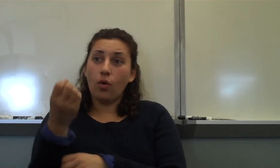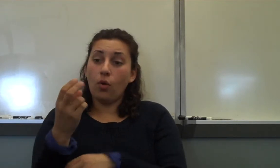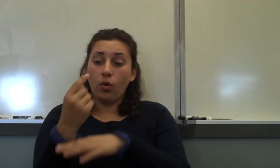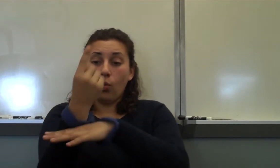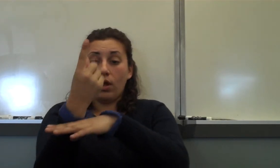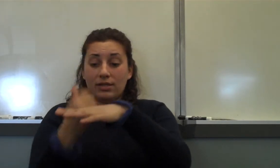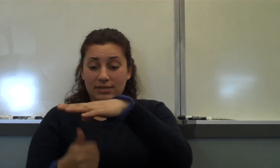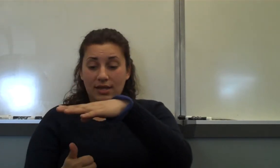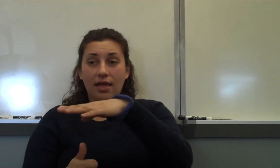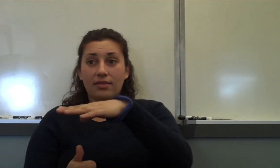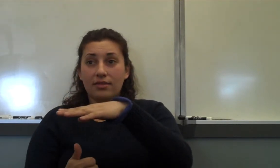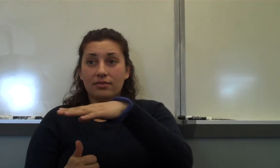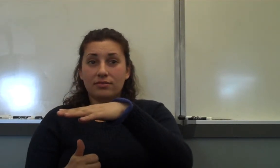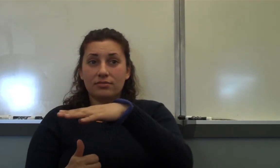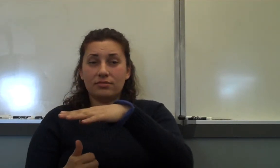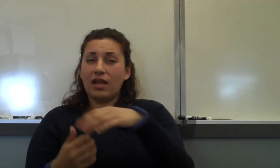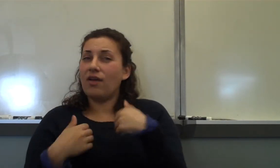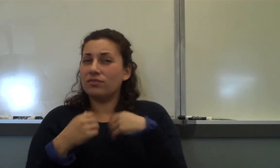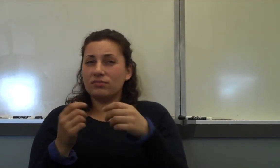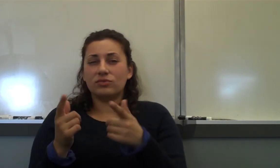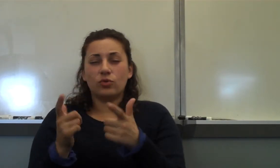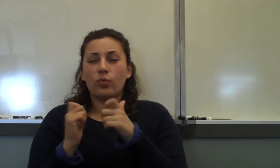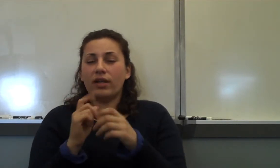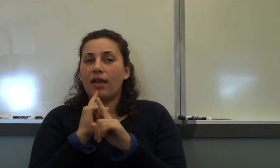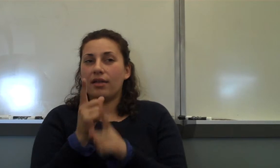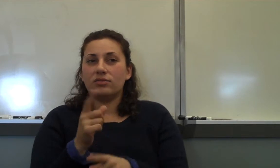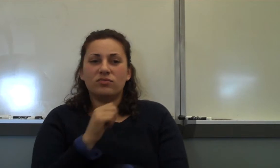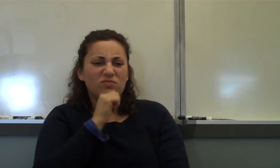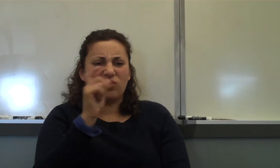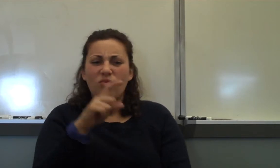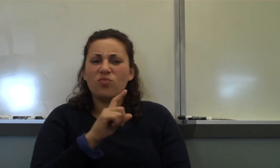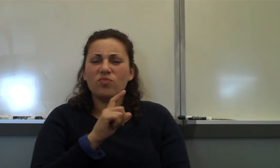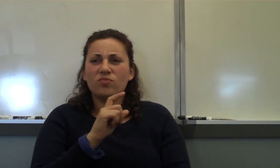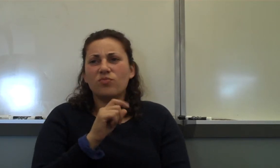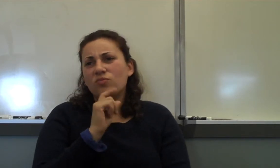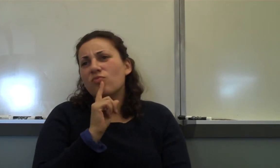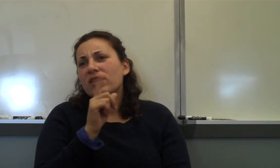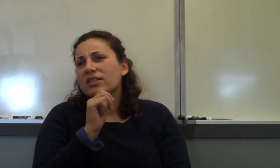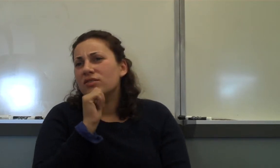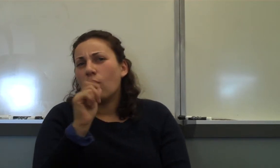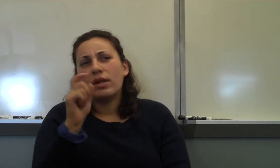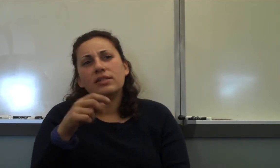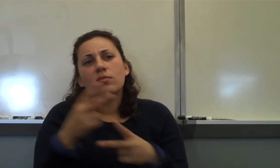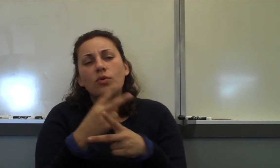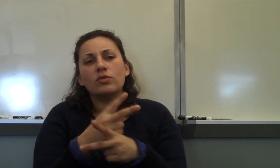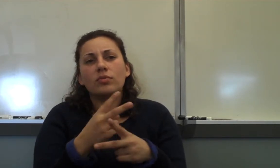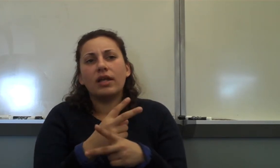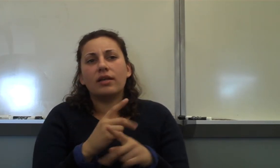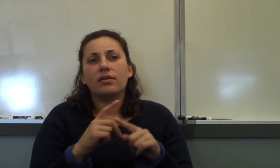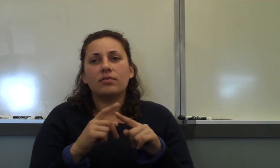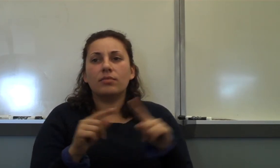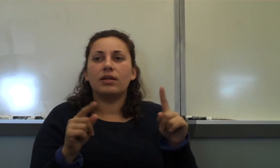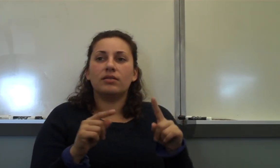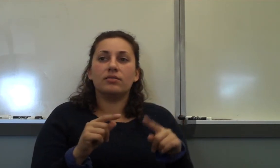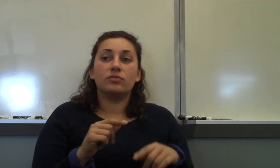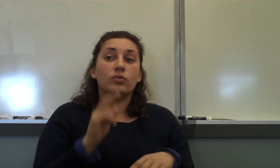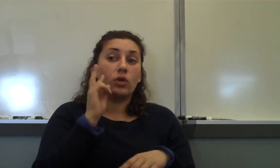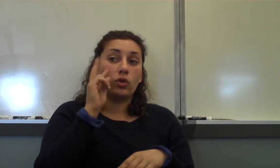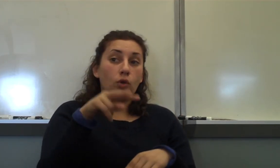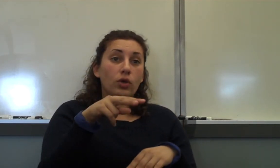produce quick results to you. In fact, you don't have to do any multiplying at all if you know the tricks. So we're going to look at powers of 10 multiplied